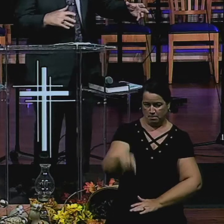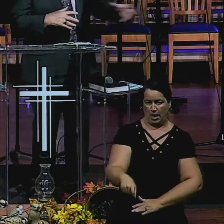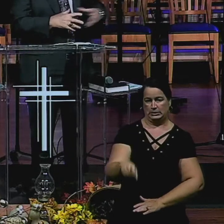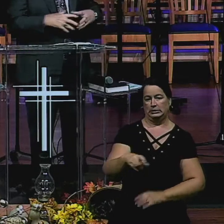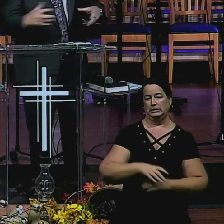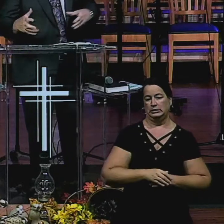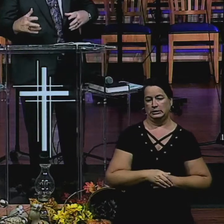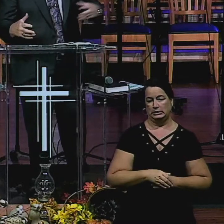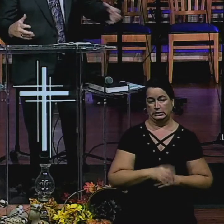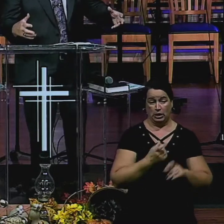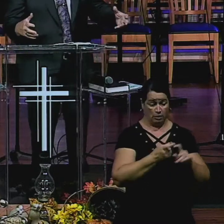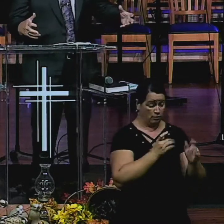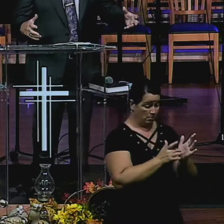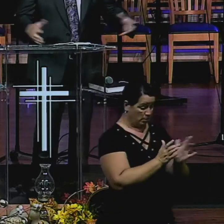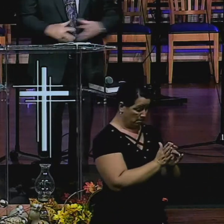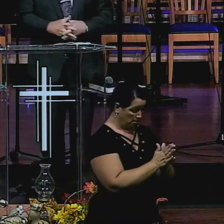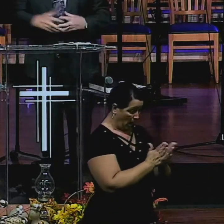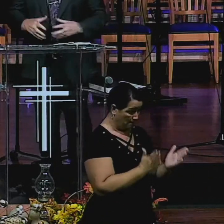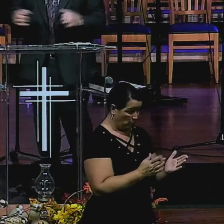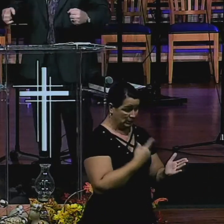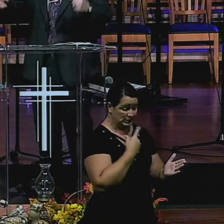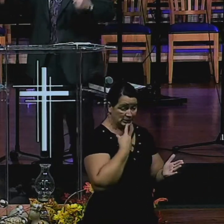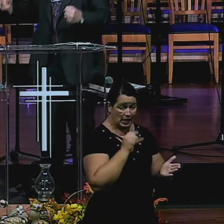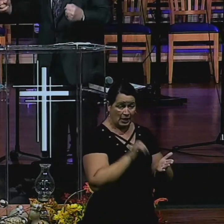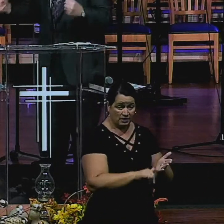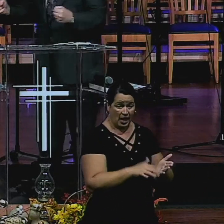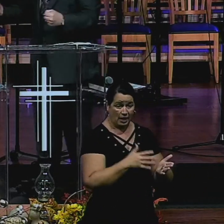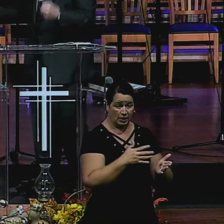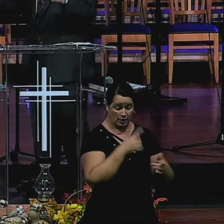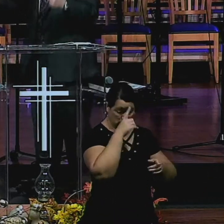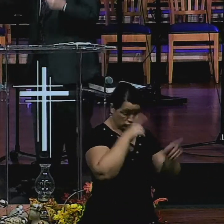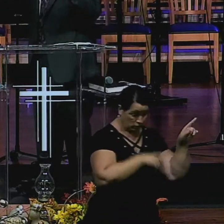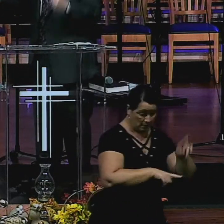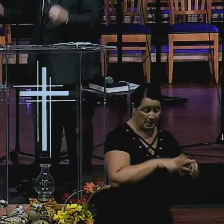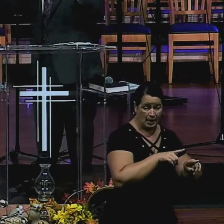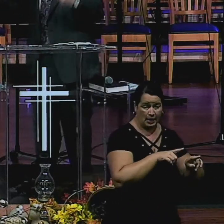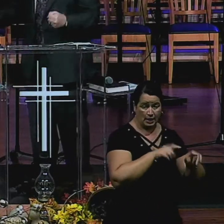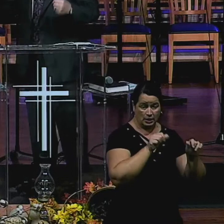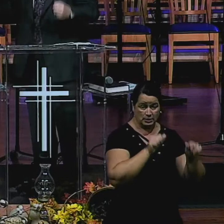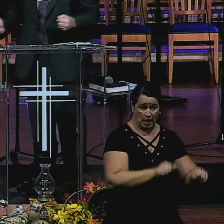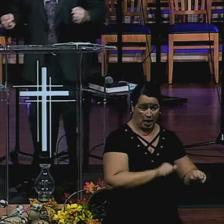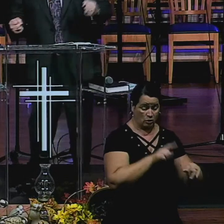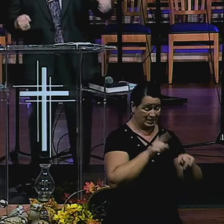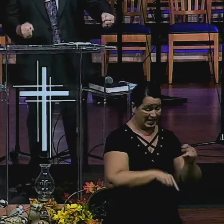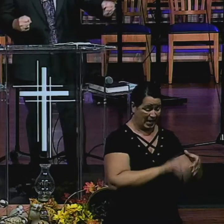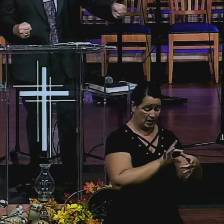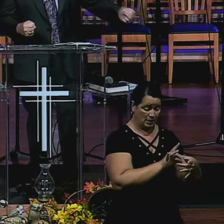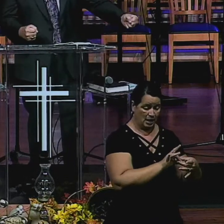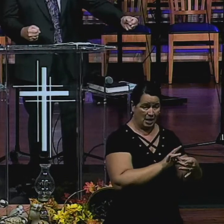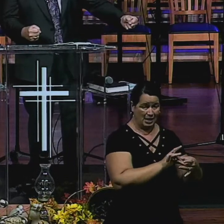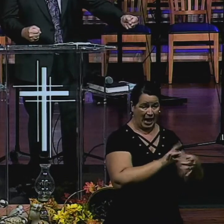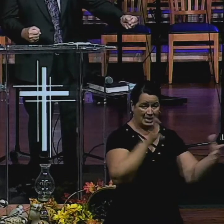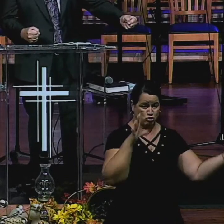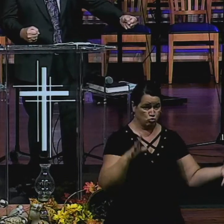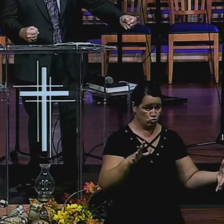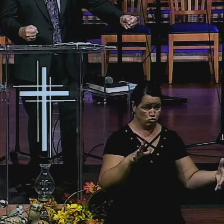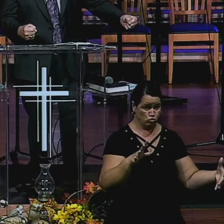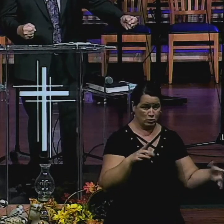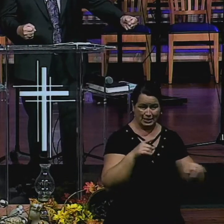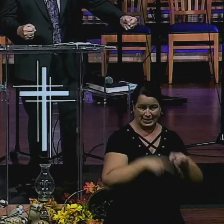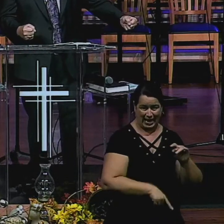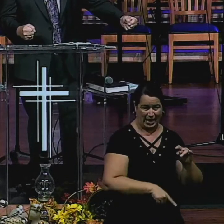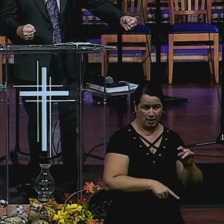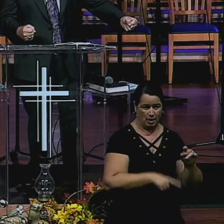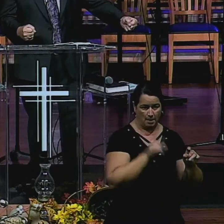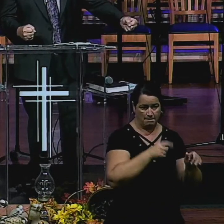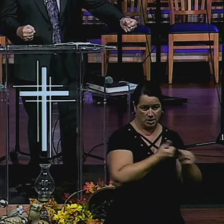You know, a decree would be made, it can't be undone. How much more is God righteous? He cannot undo the decree that he himself made.